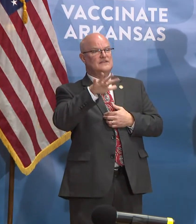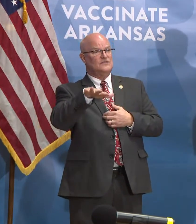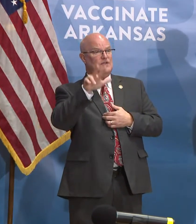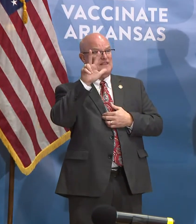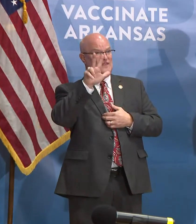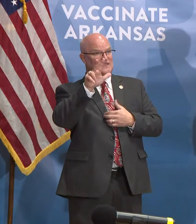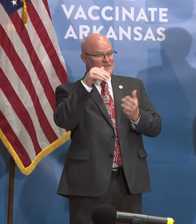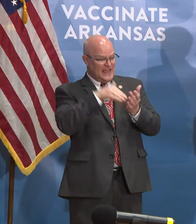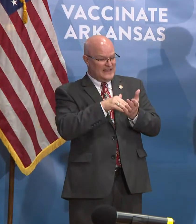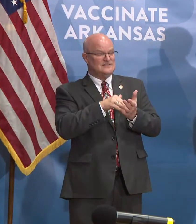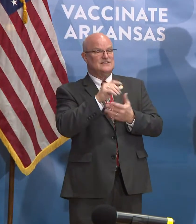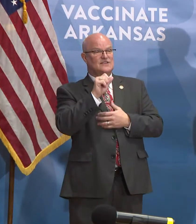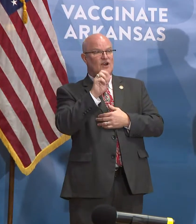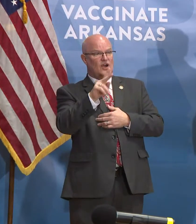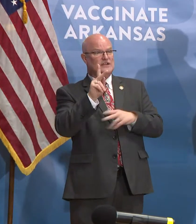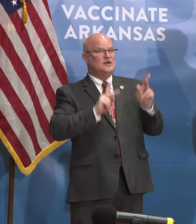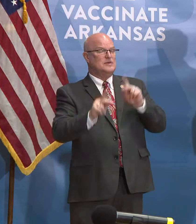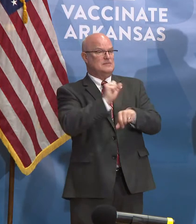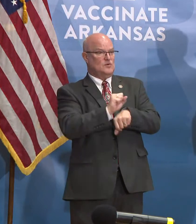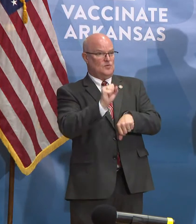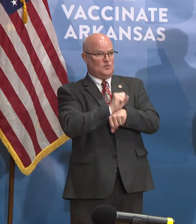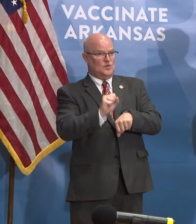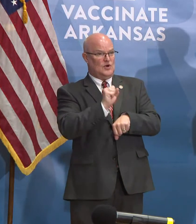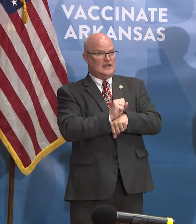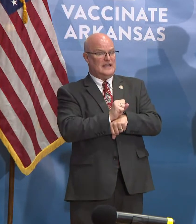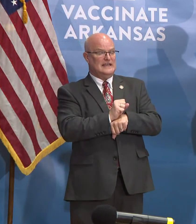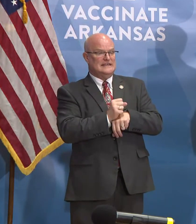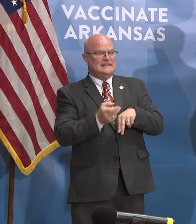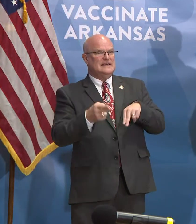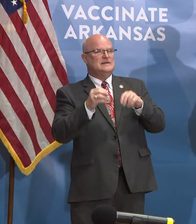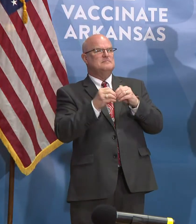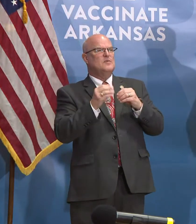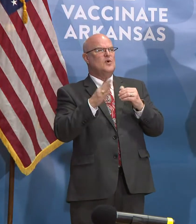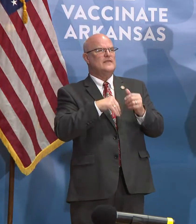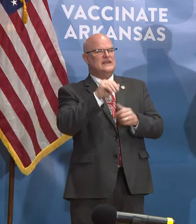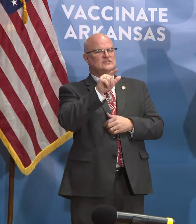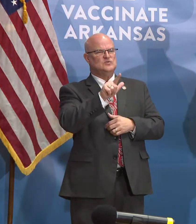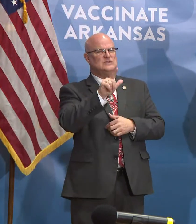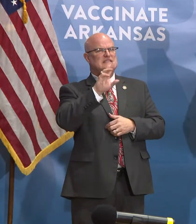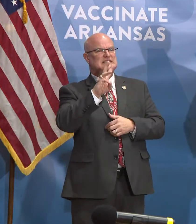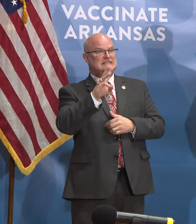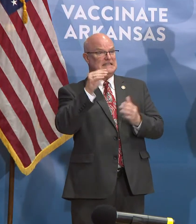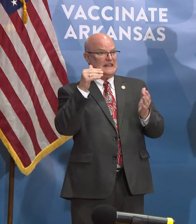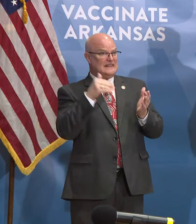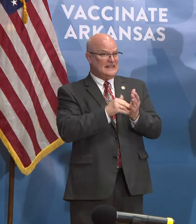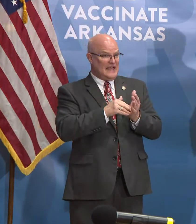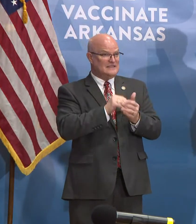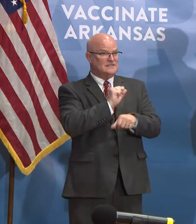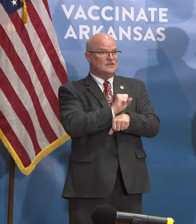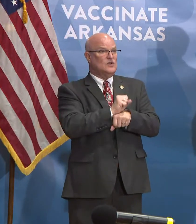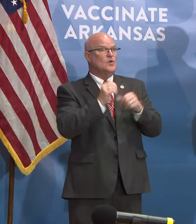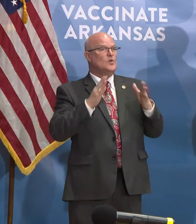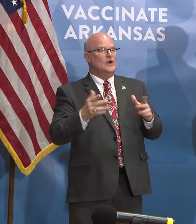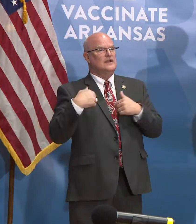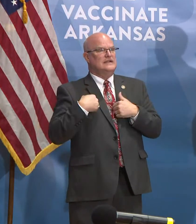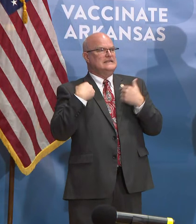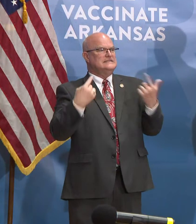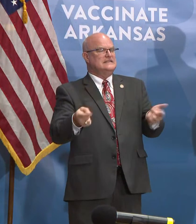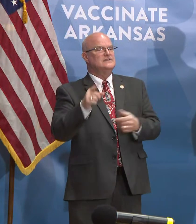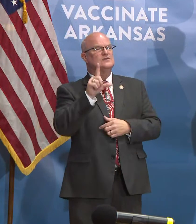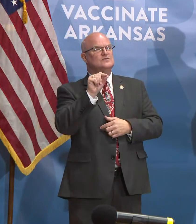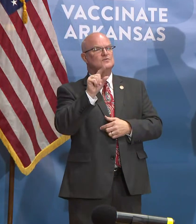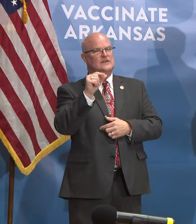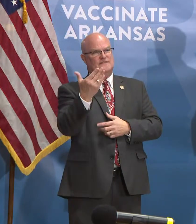1,353,000 Arkansans in the labor force, which is up over 26,000 workers since